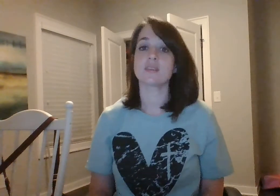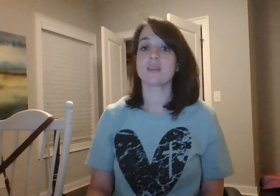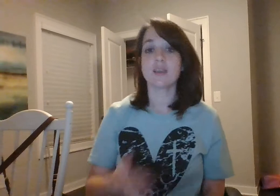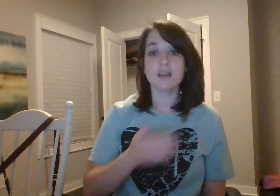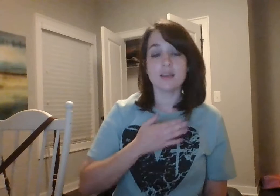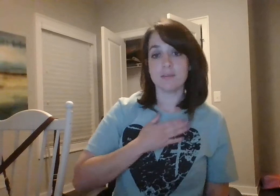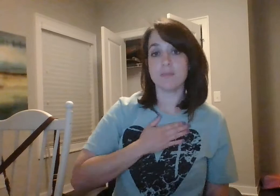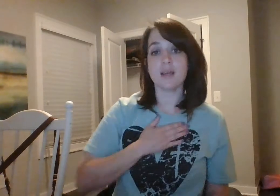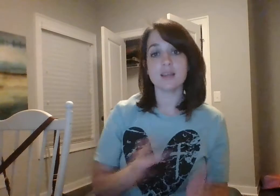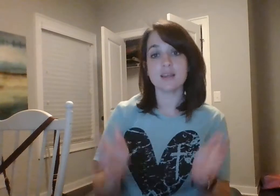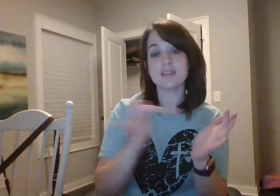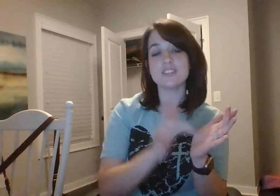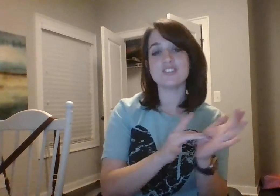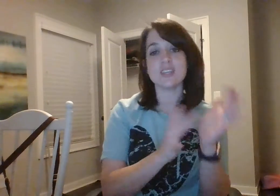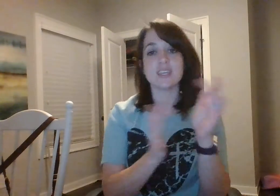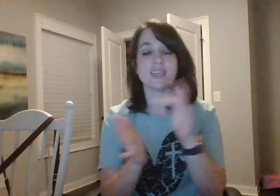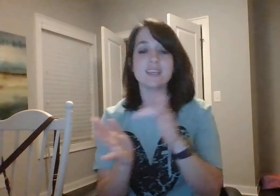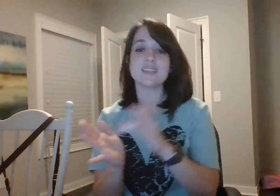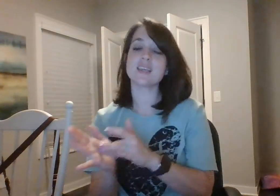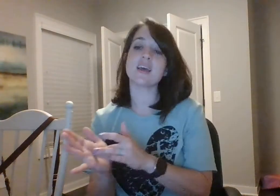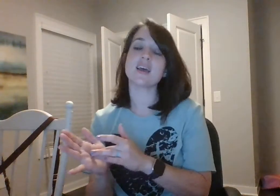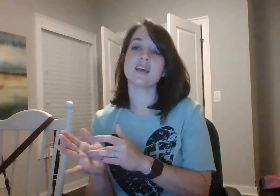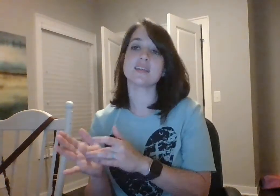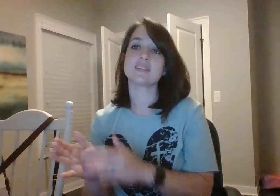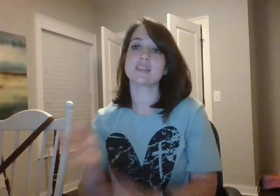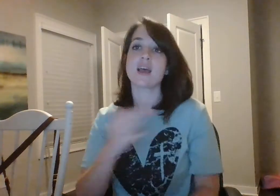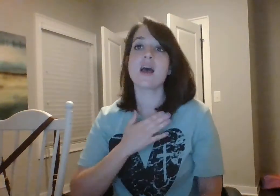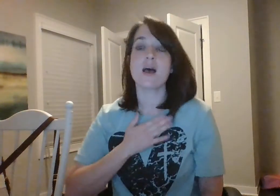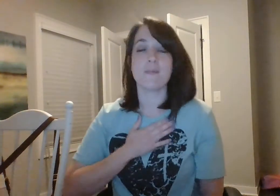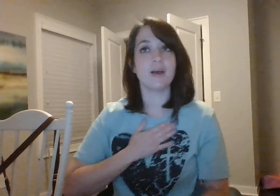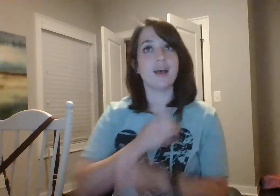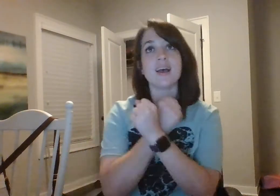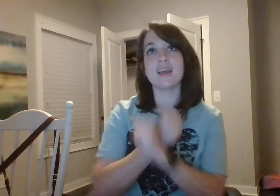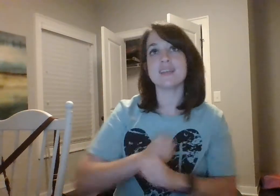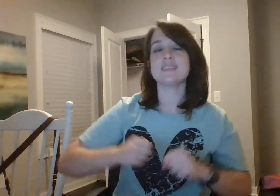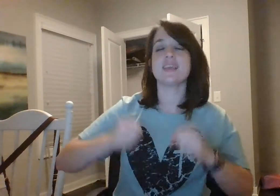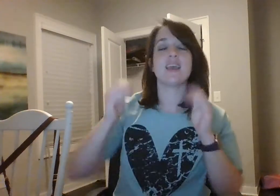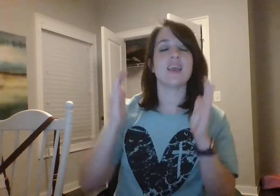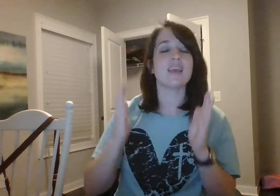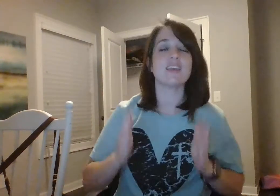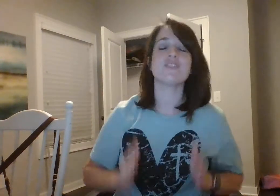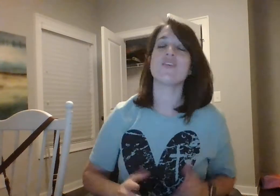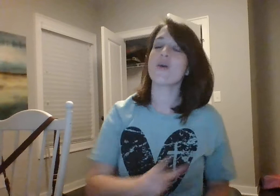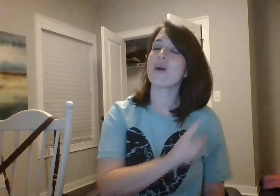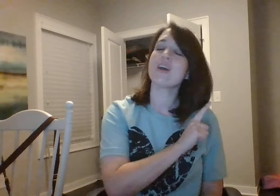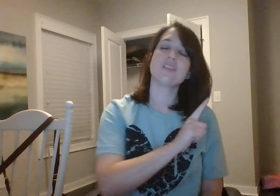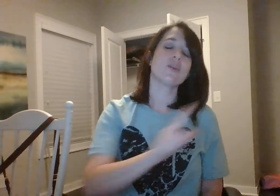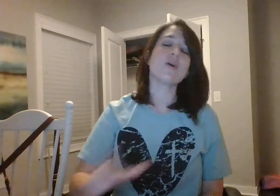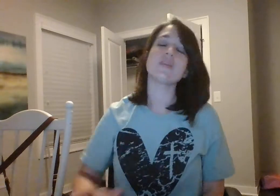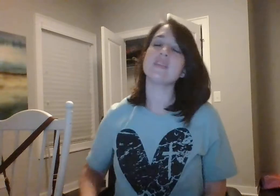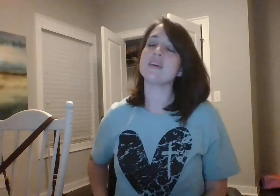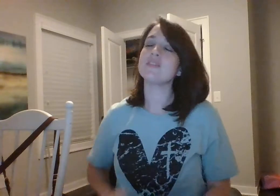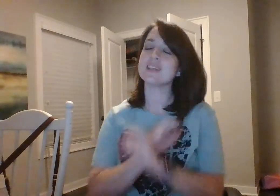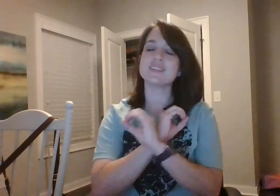My Jesus, my Savior, Lord, there is